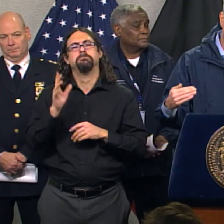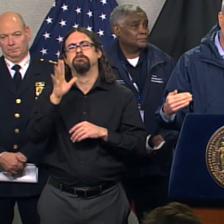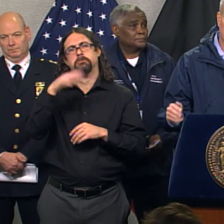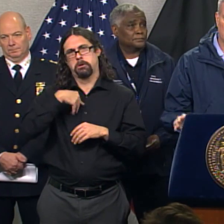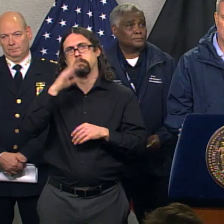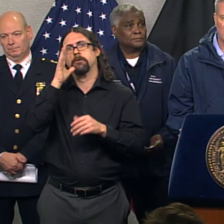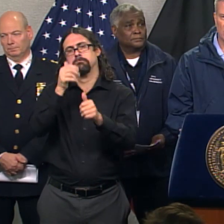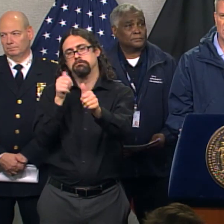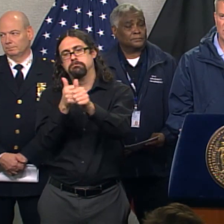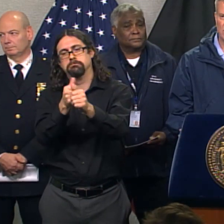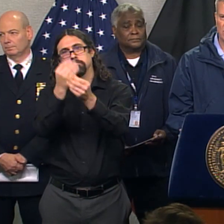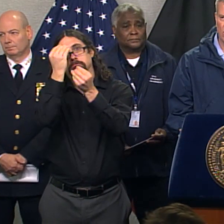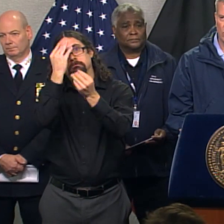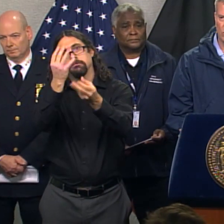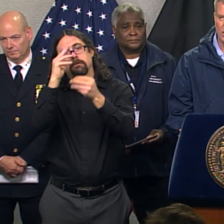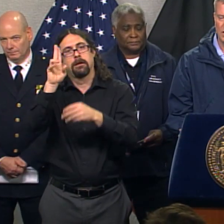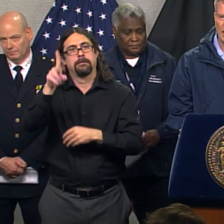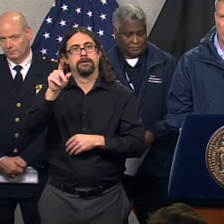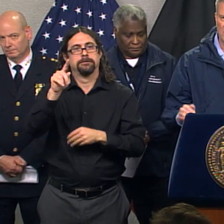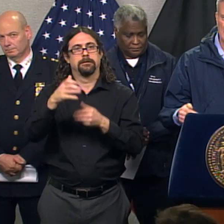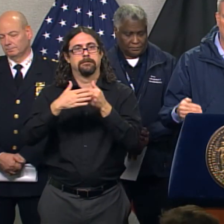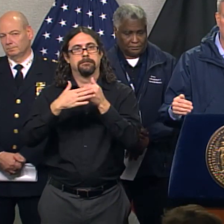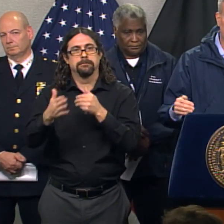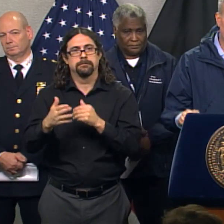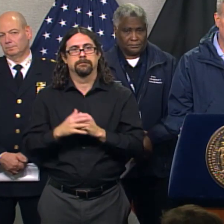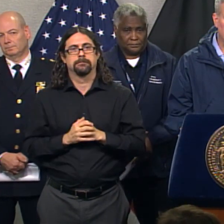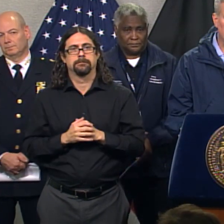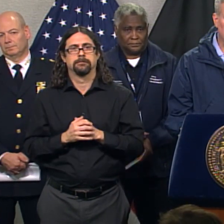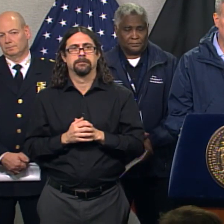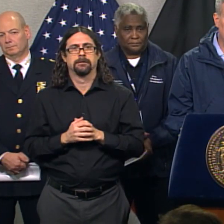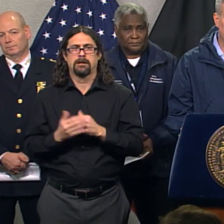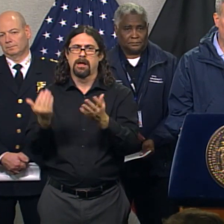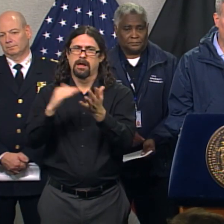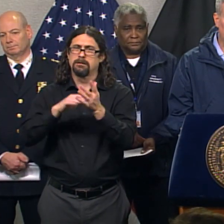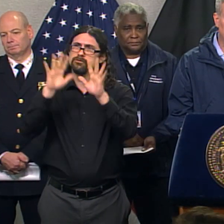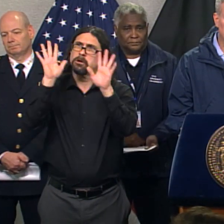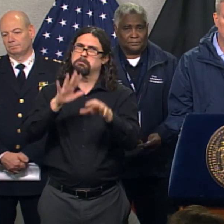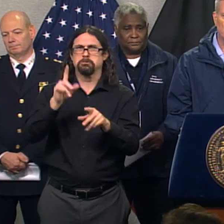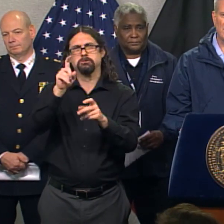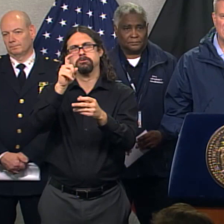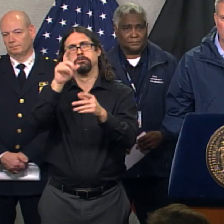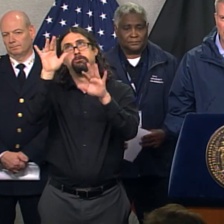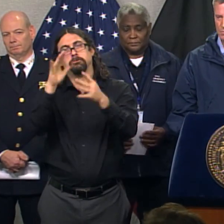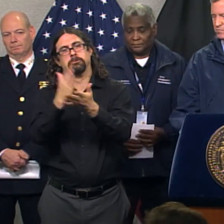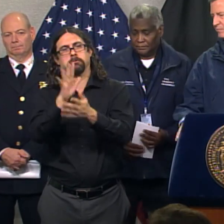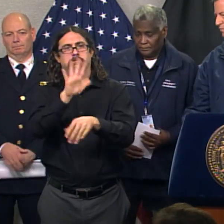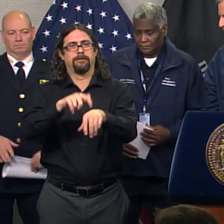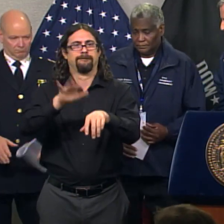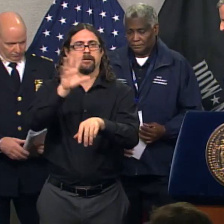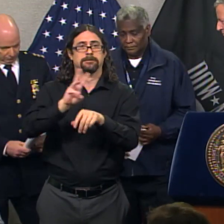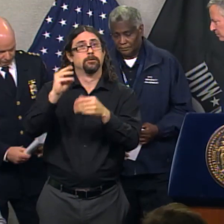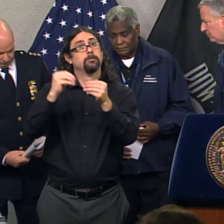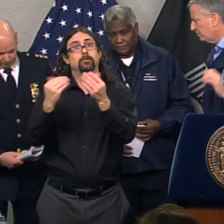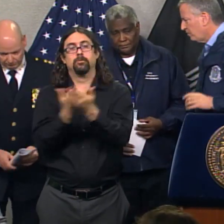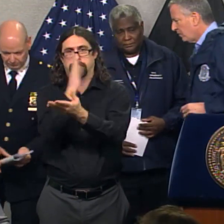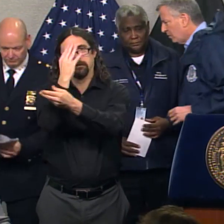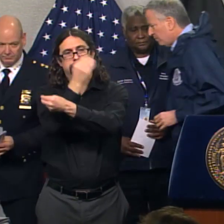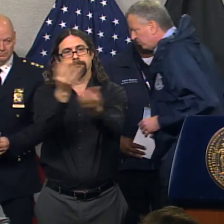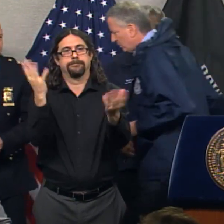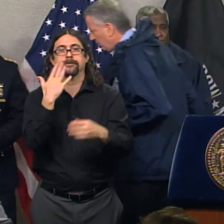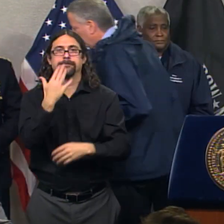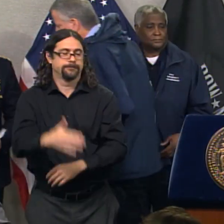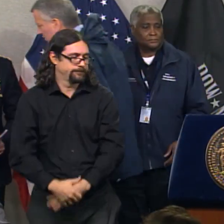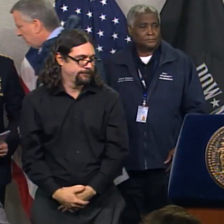timeline we're seeing on the snow continues to hold and what that's going to mean for our ability to keep clearing the roads. Thanks, everyone.